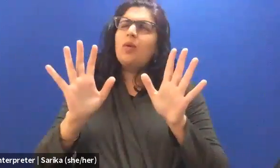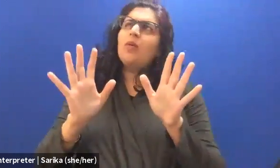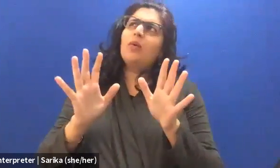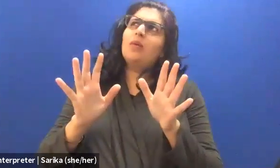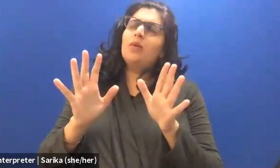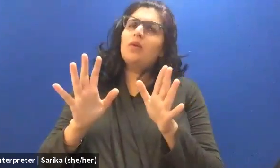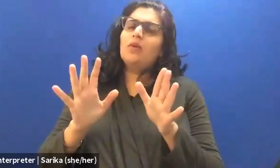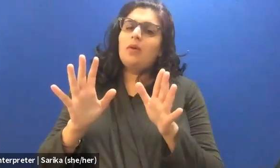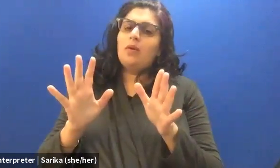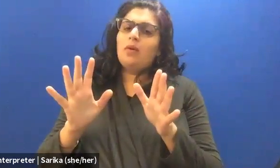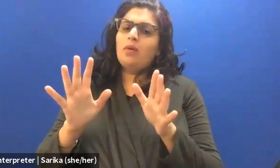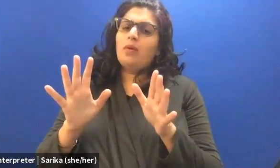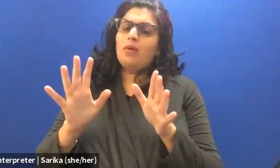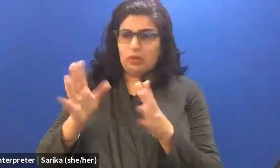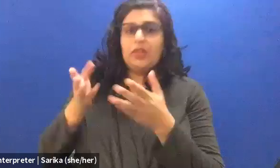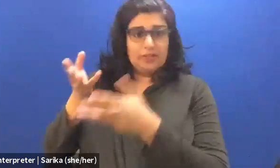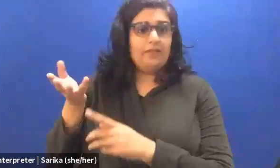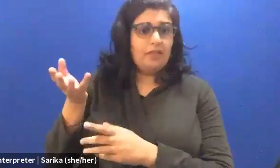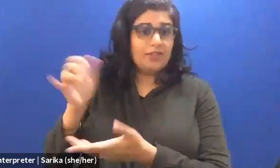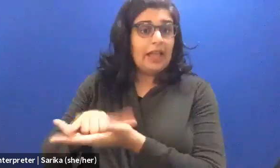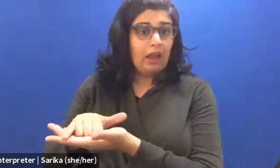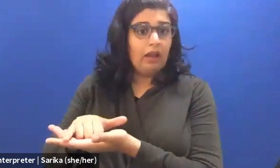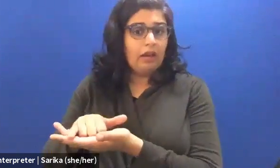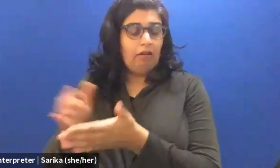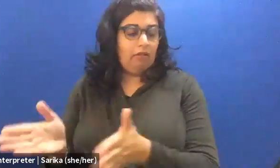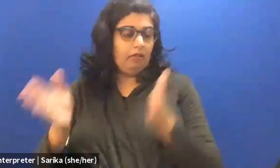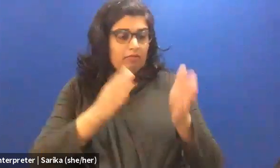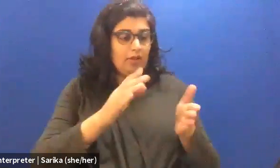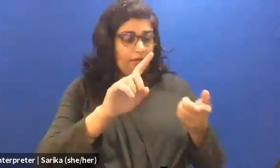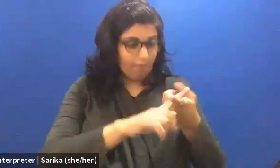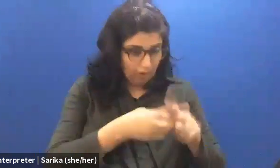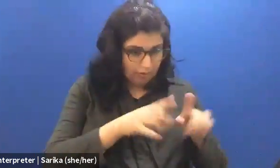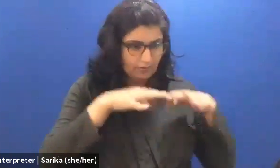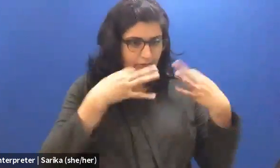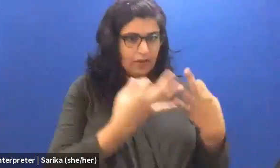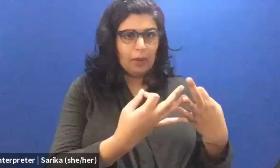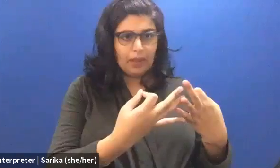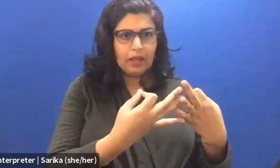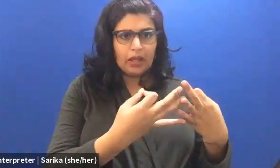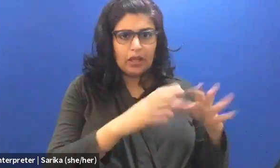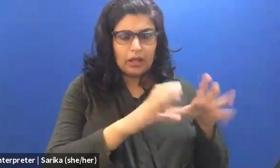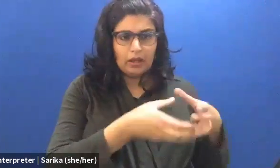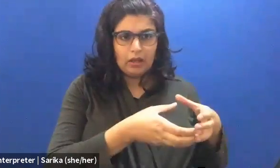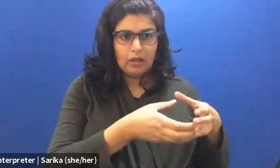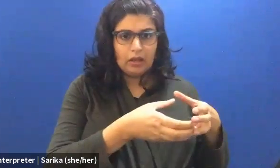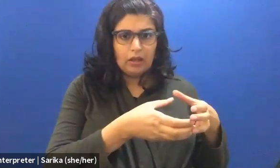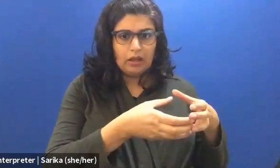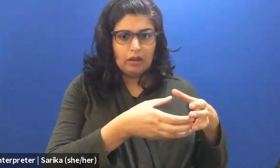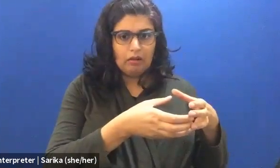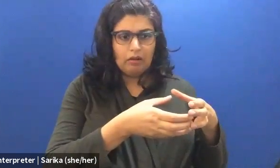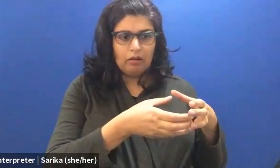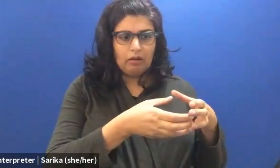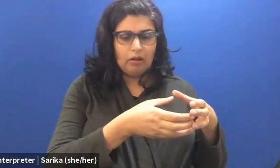have that. We have friends and family, the extended